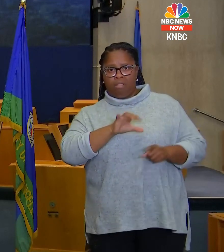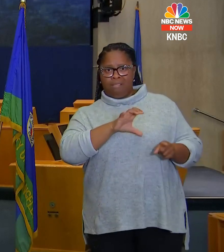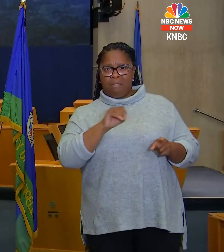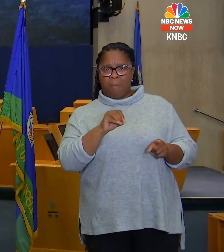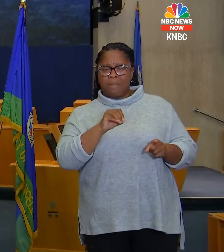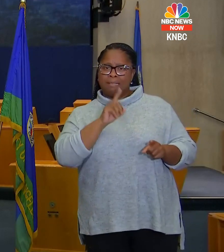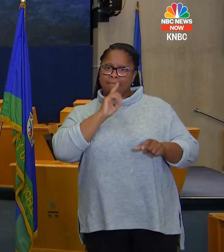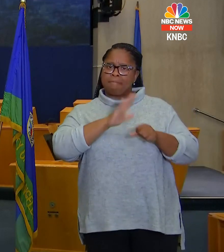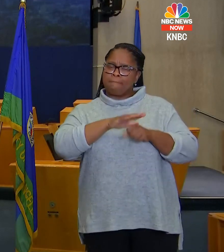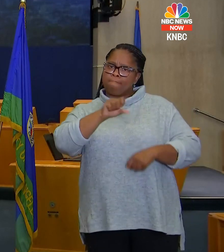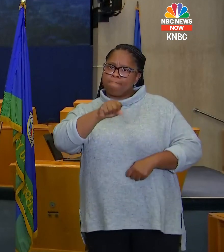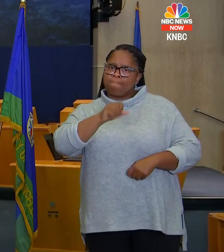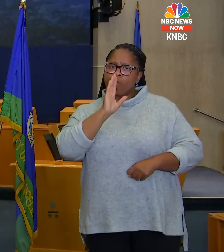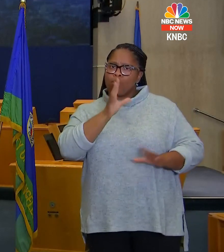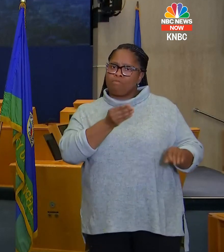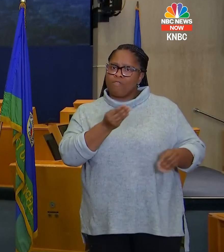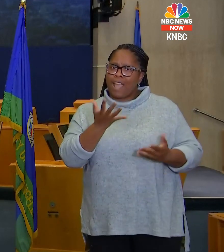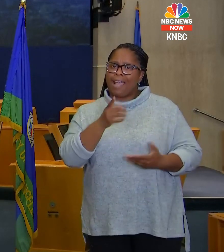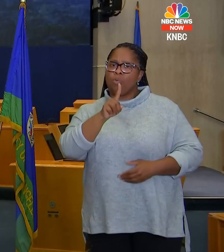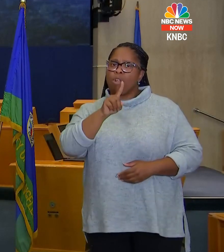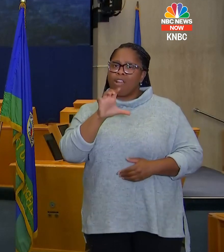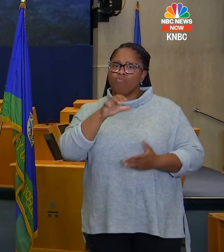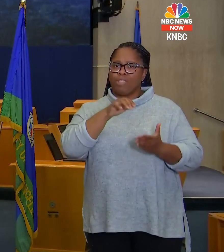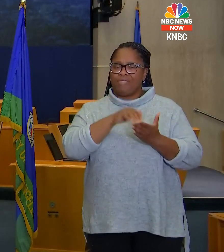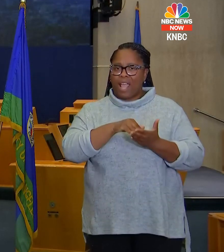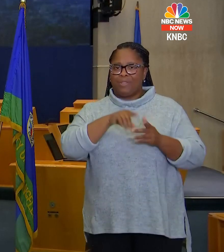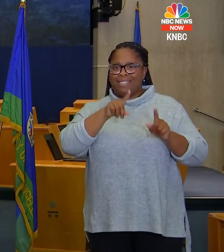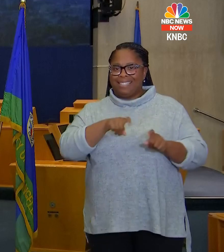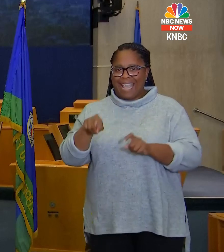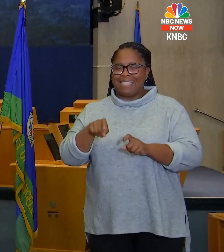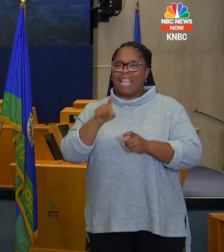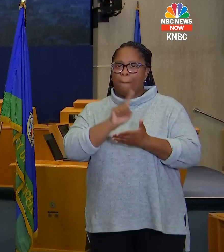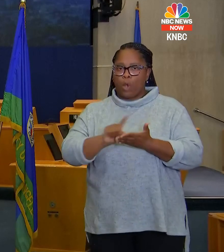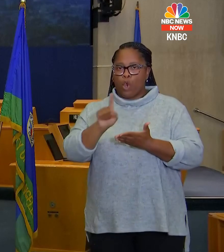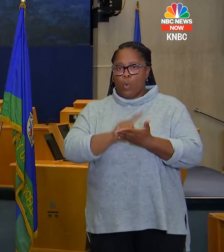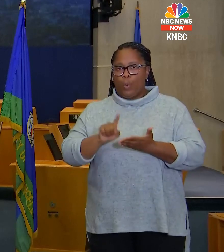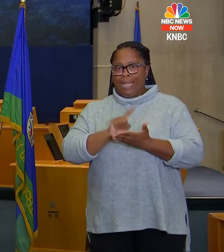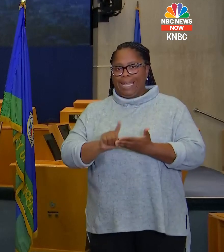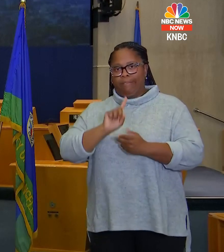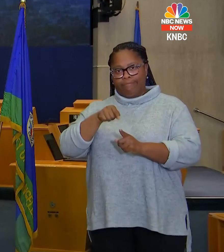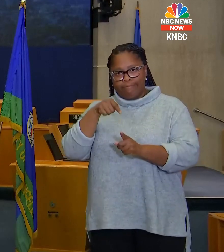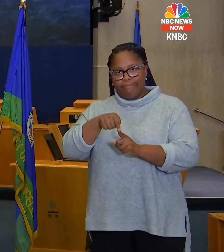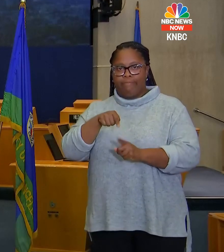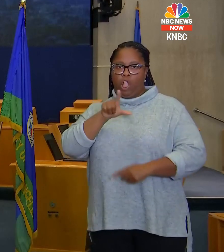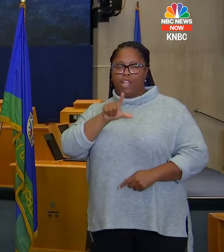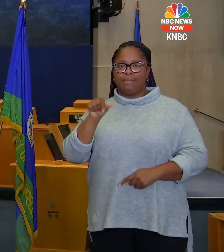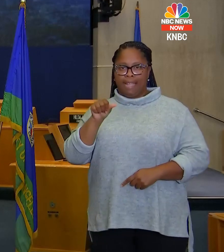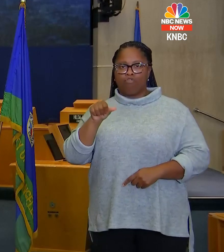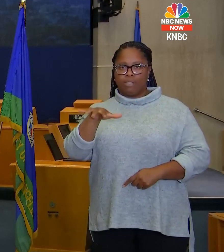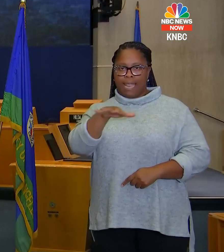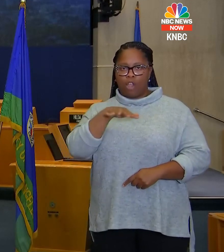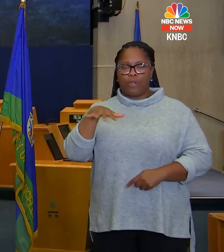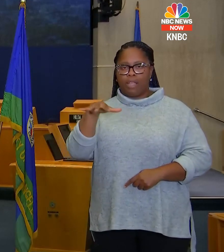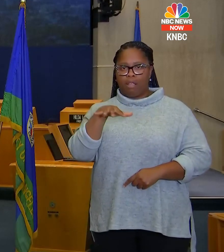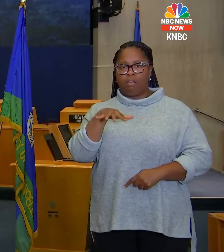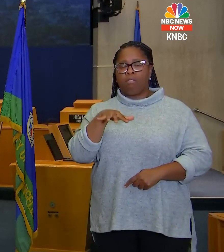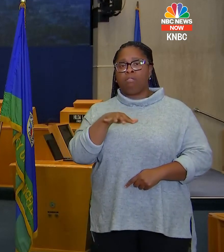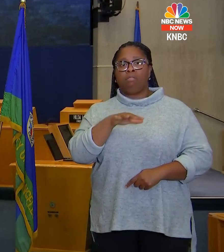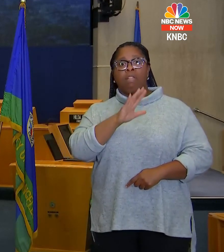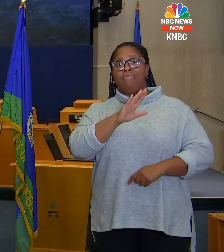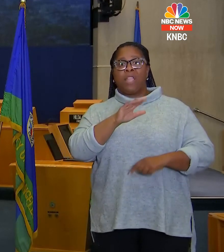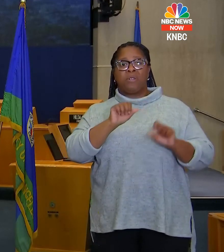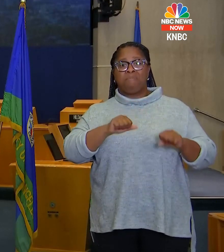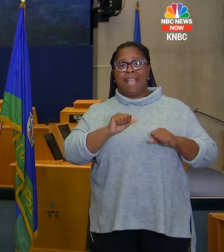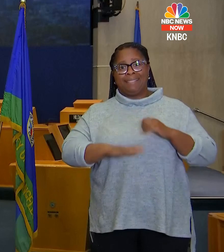to providing 100,000 tests per week for the Los Angeles area, with the test processing capacity to